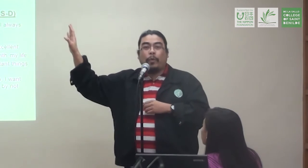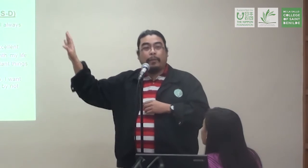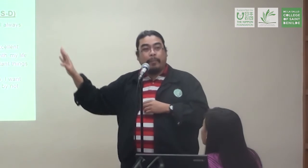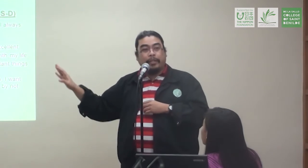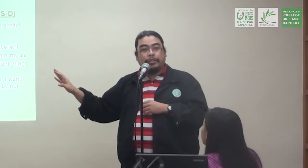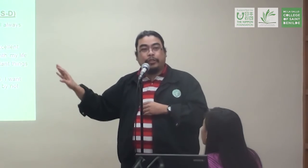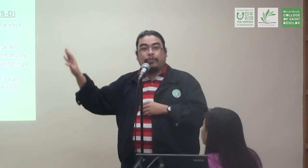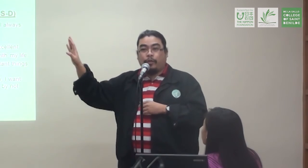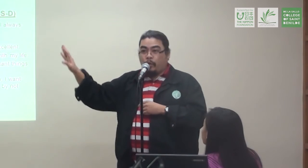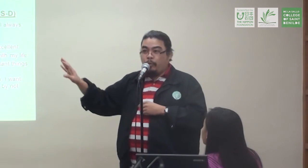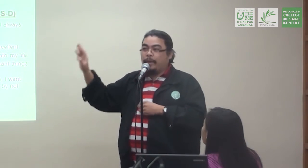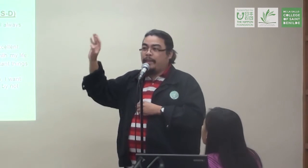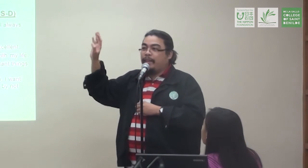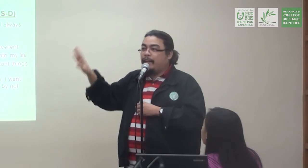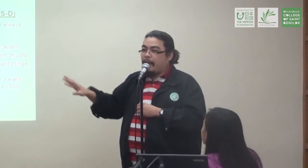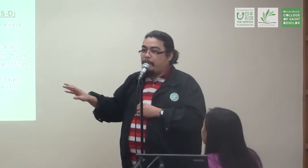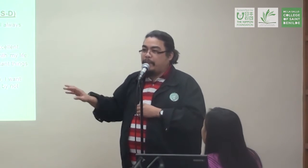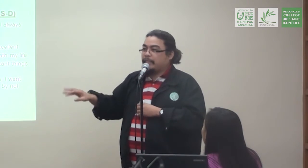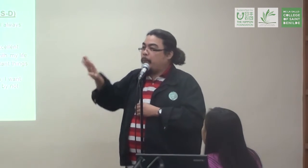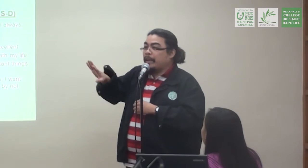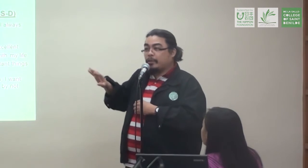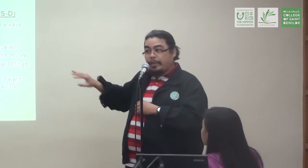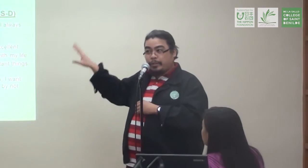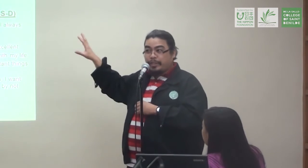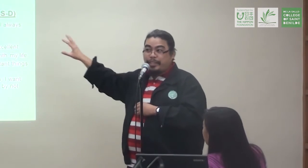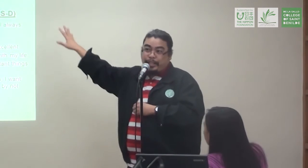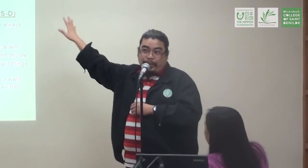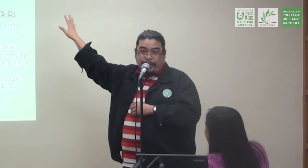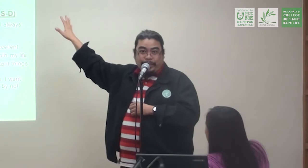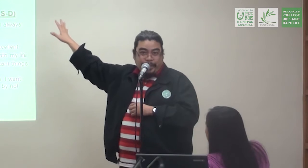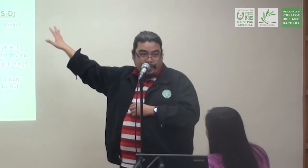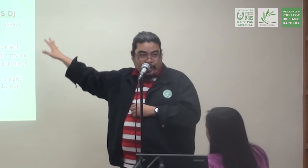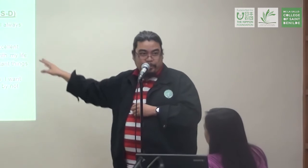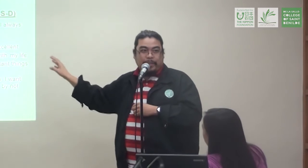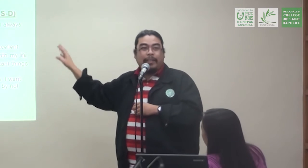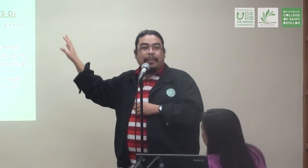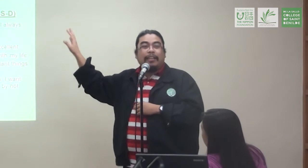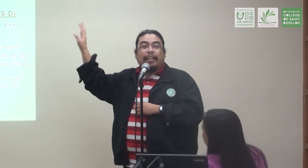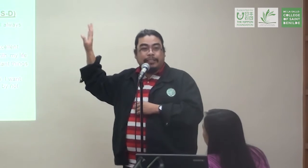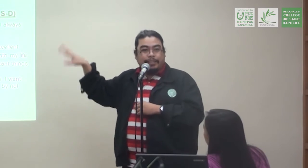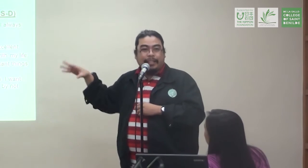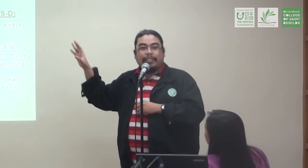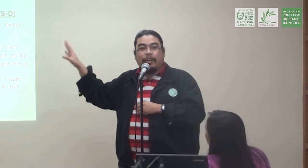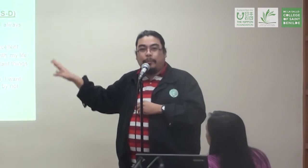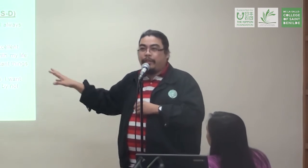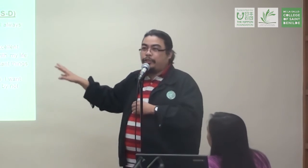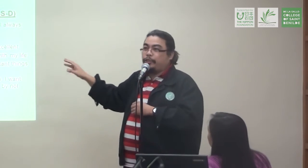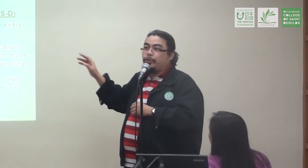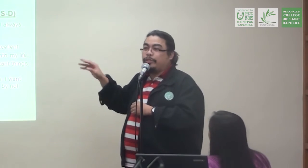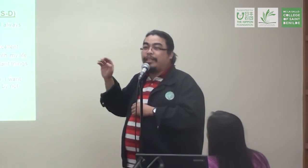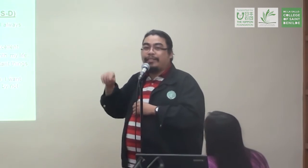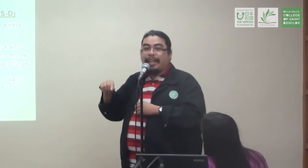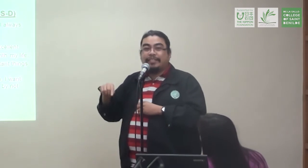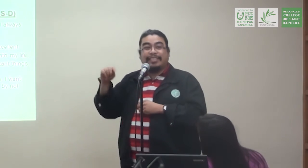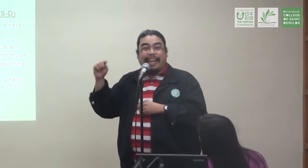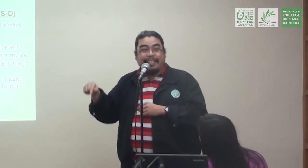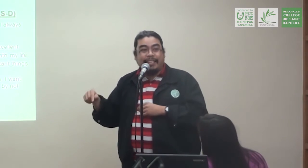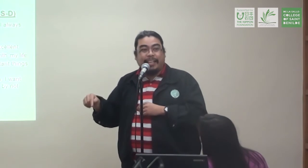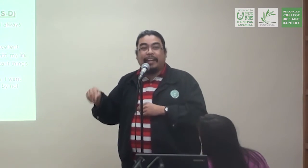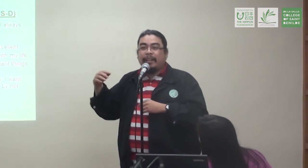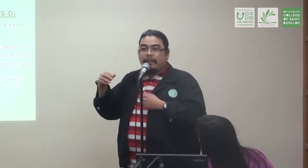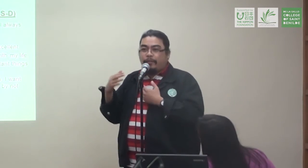adapt it, it's a quick measure of global happiness. I'm not going to the nitty-gritty details, but it's test accommodation using